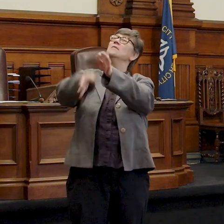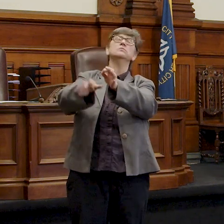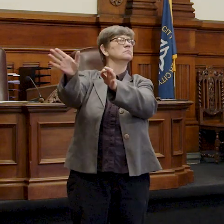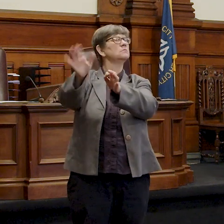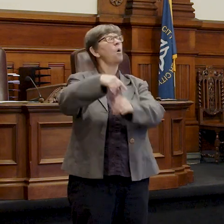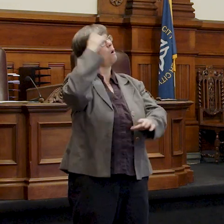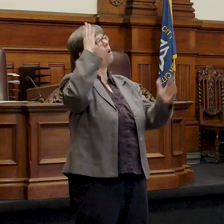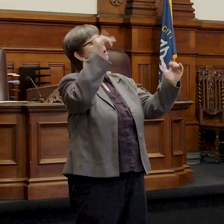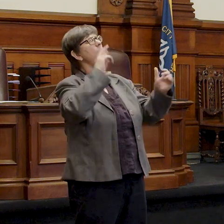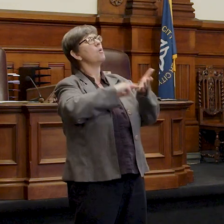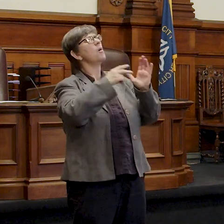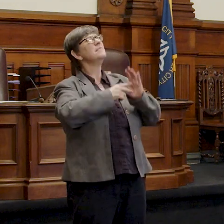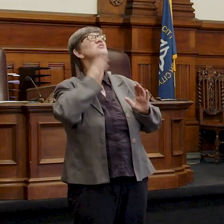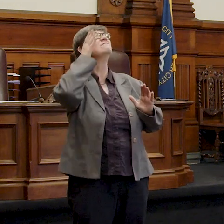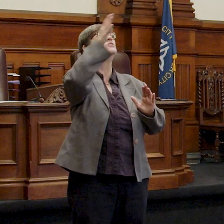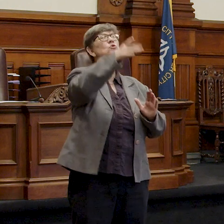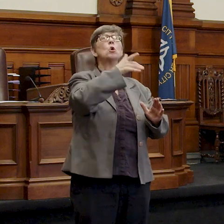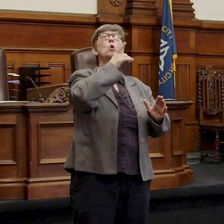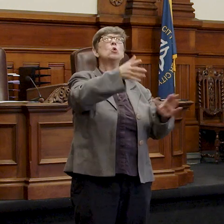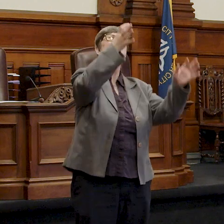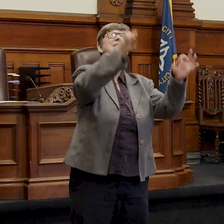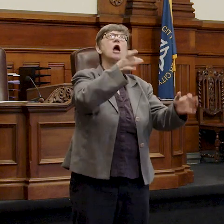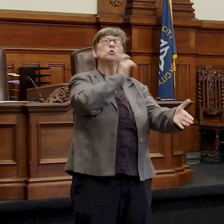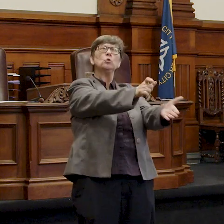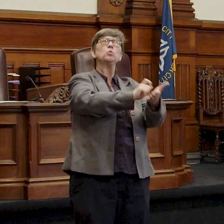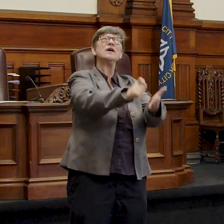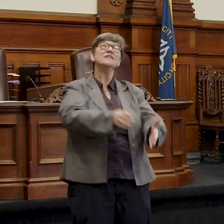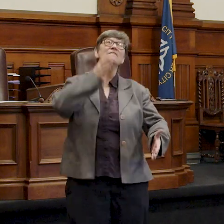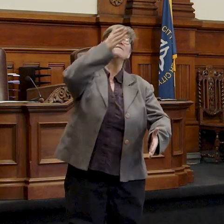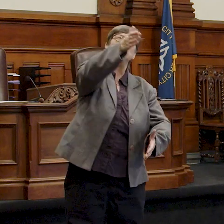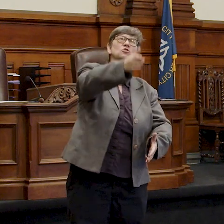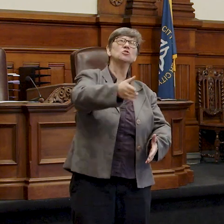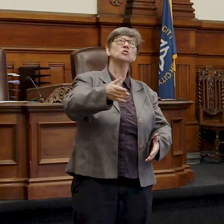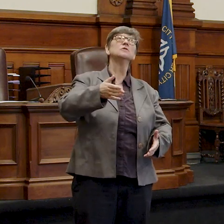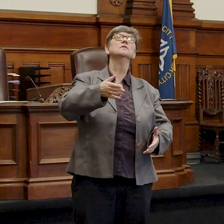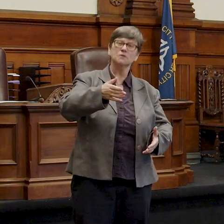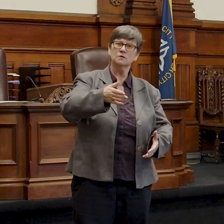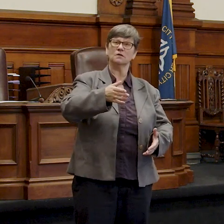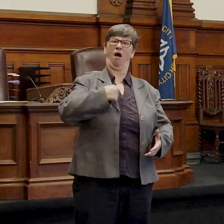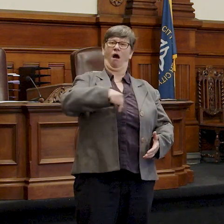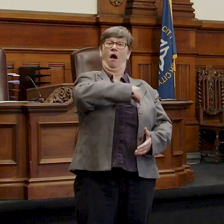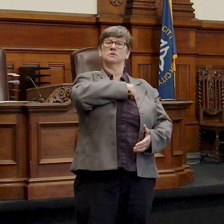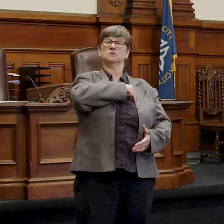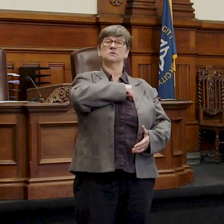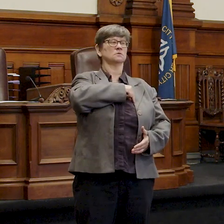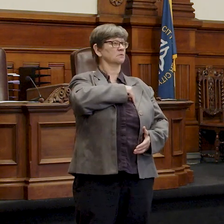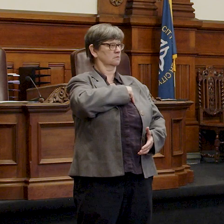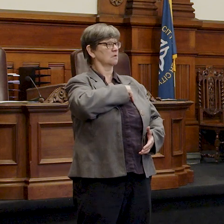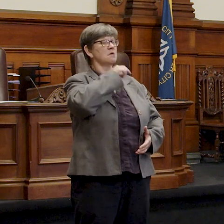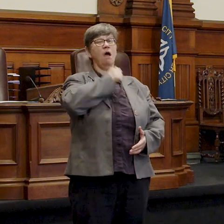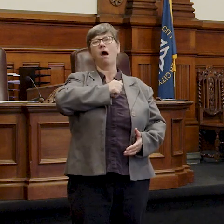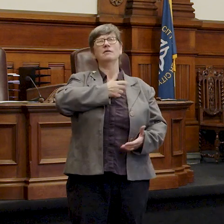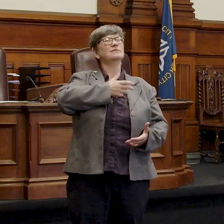us, but by us, by the men and women who are not content to settle for the world as it